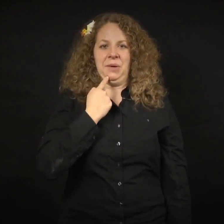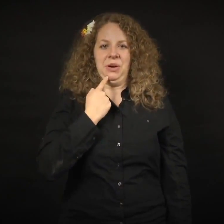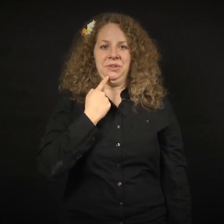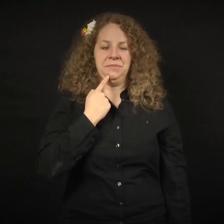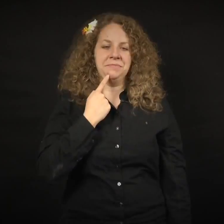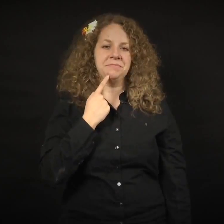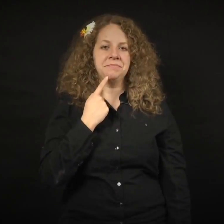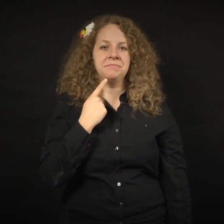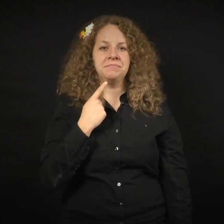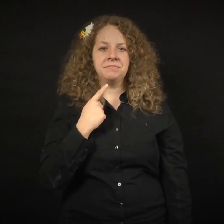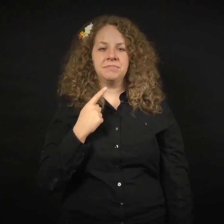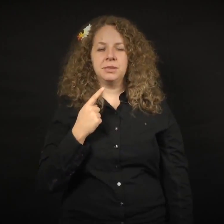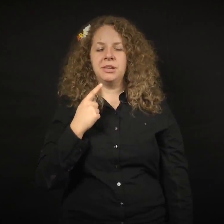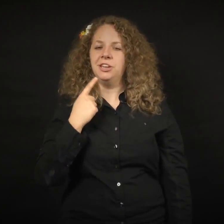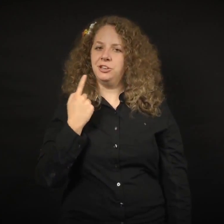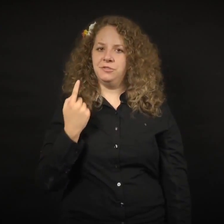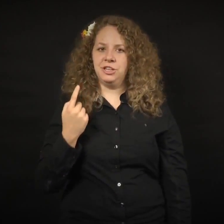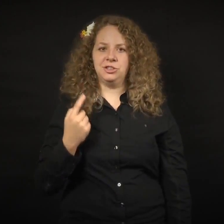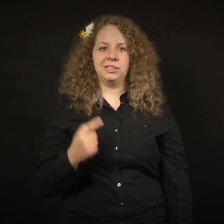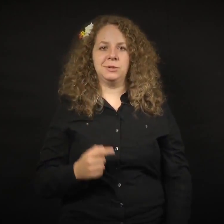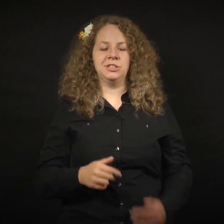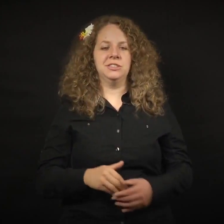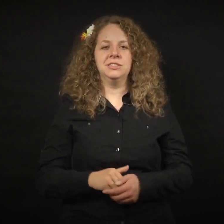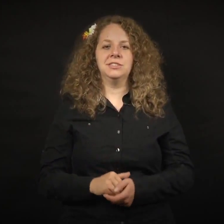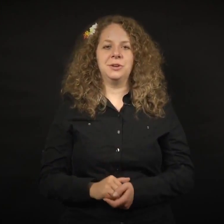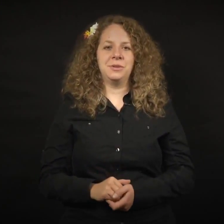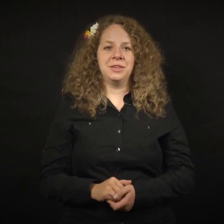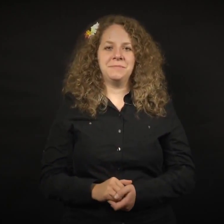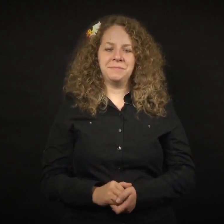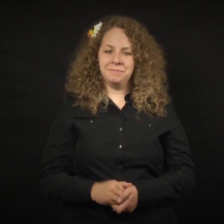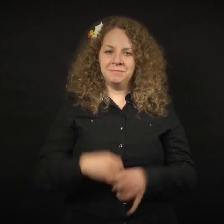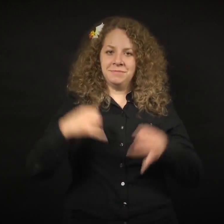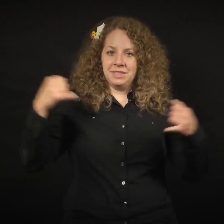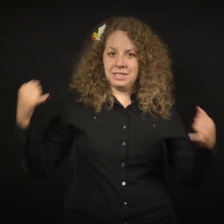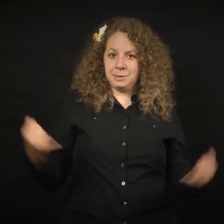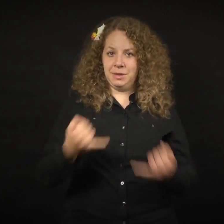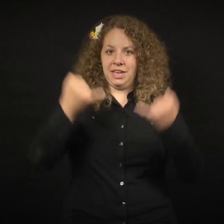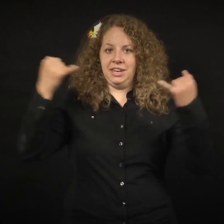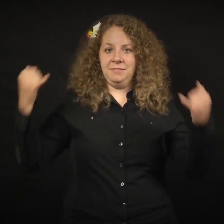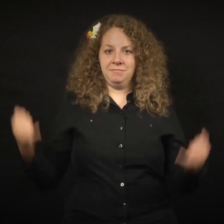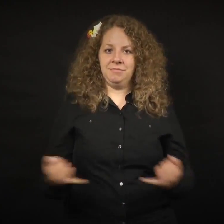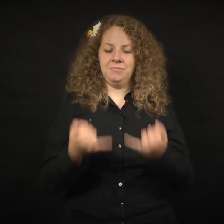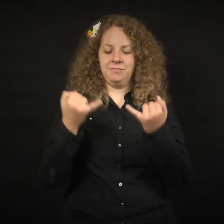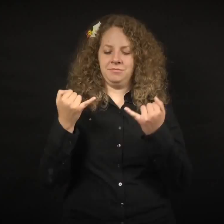Sour, depending on your facial expressions to go with it. Spaghetti.